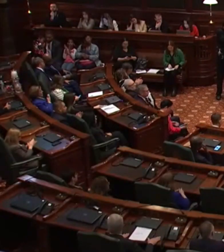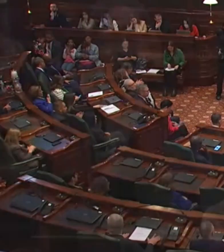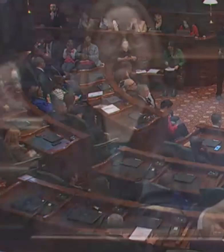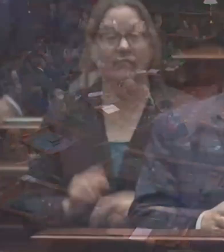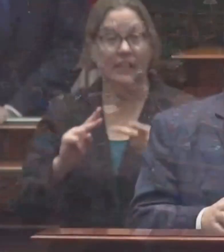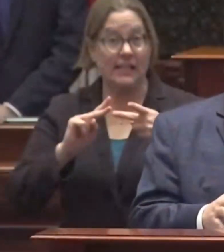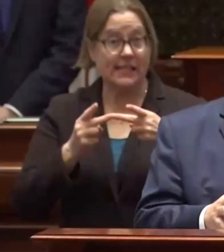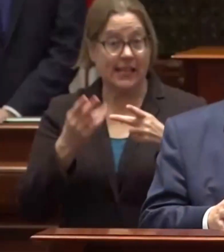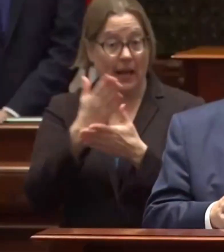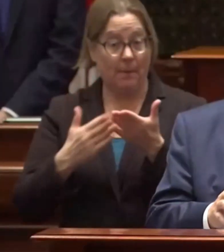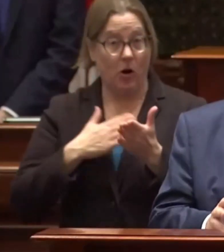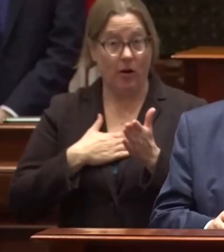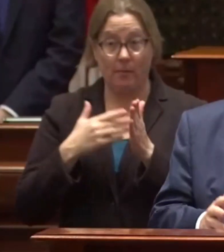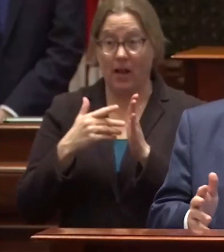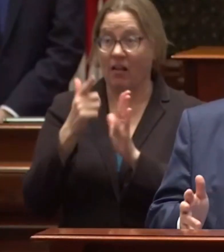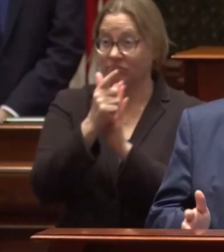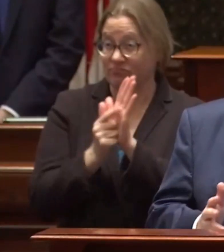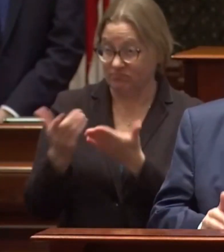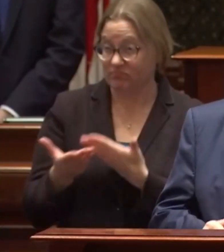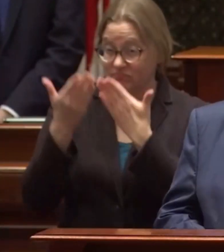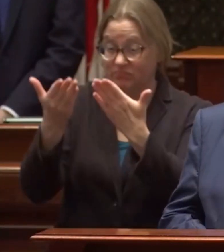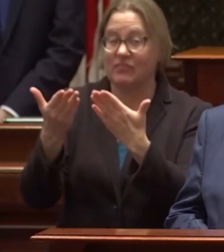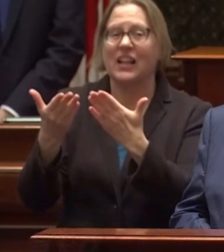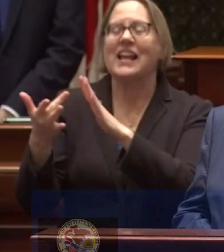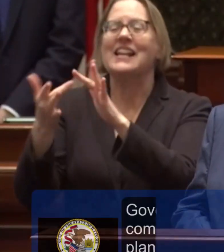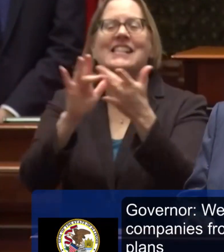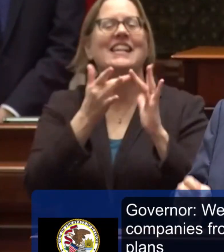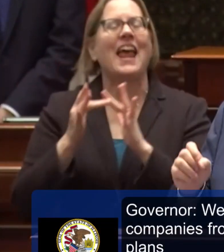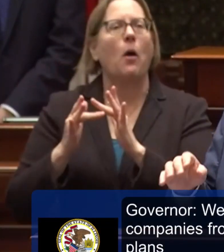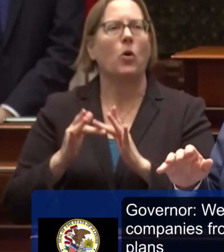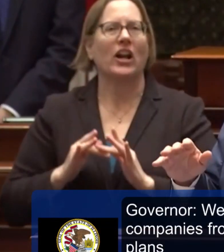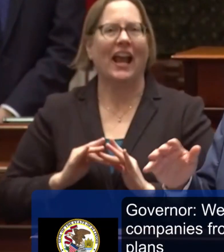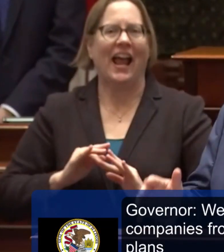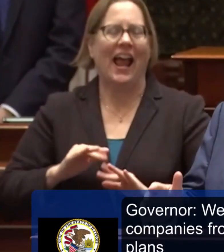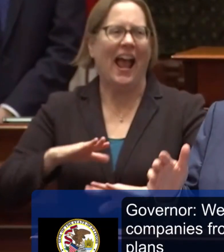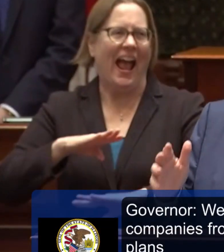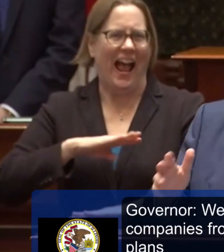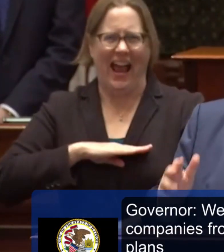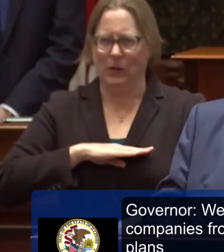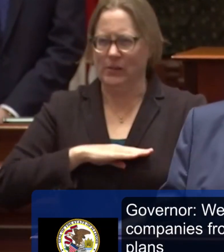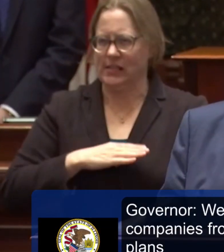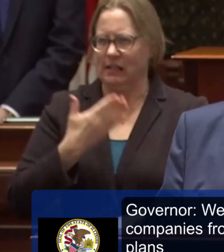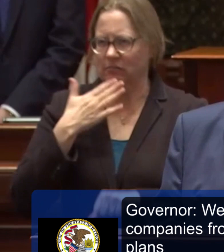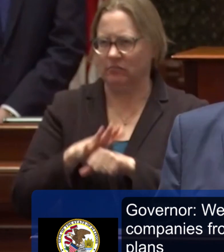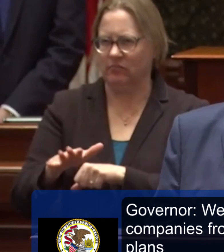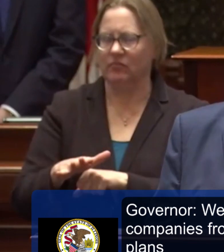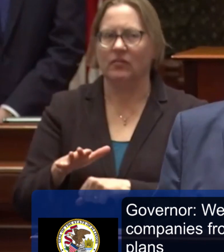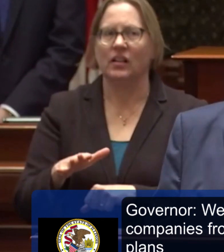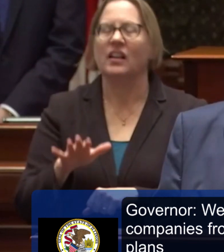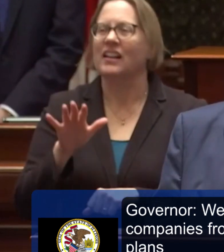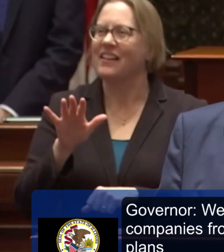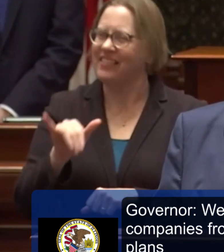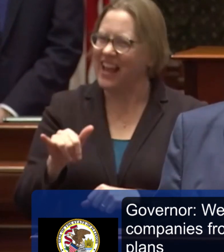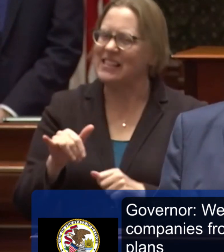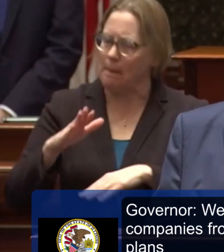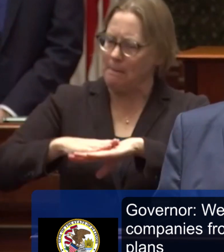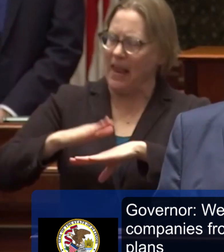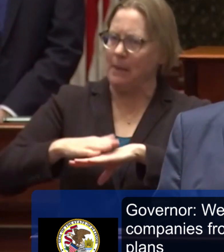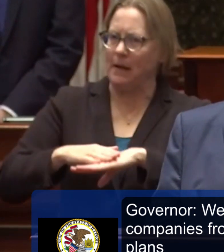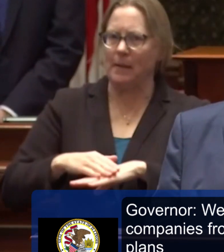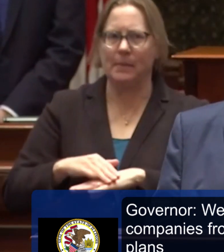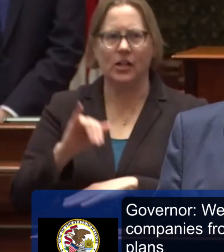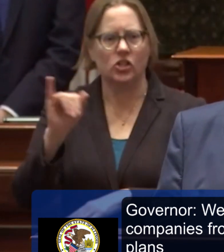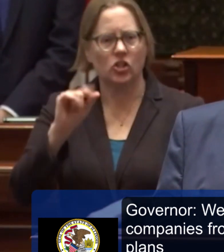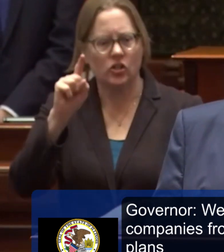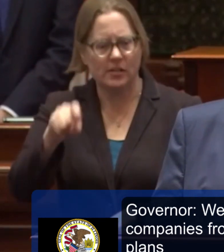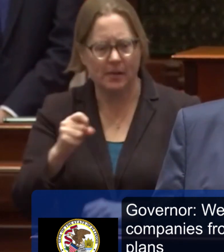The second part of this legislation covers network adequacy. That's the standard insurance companies must meet to ensure that there are